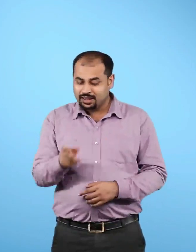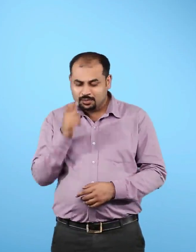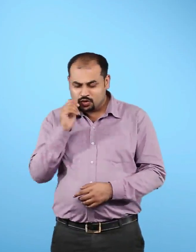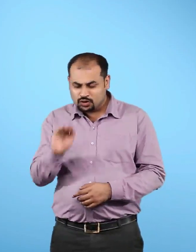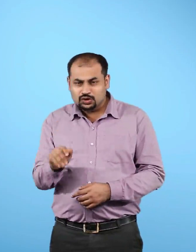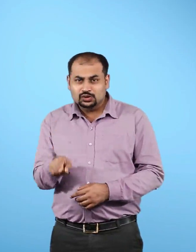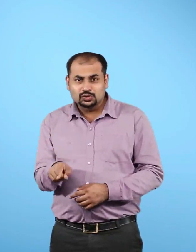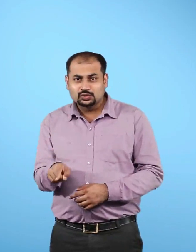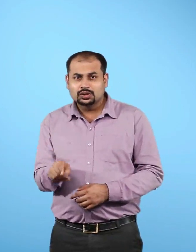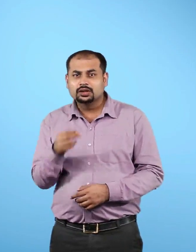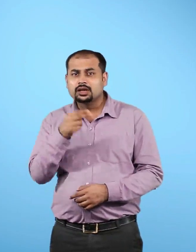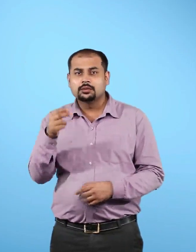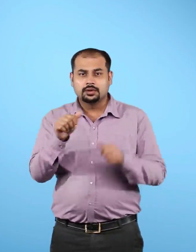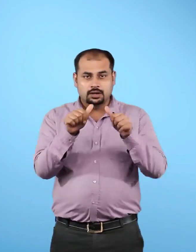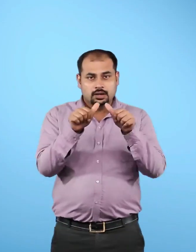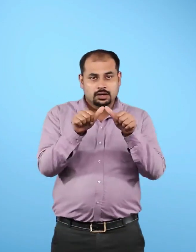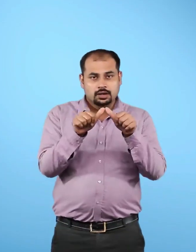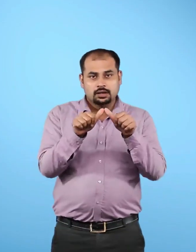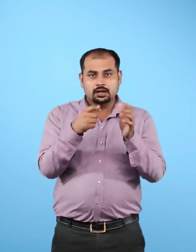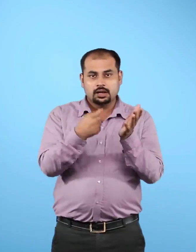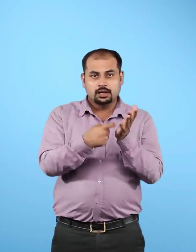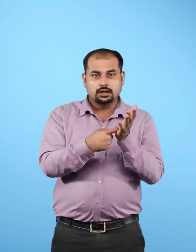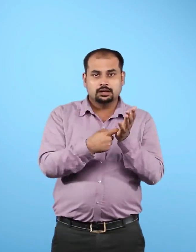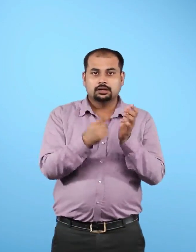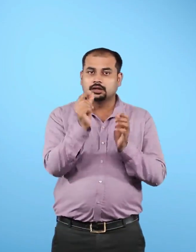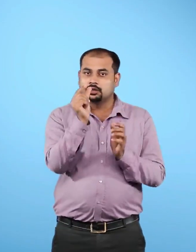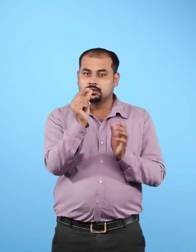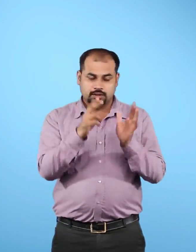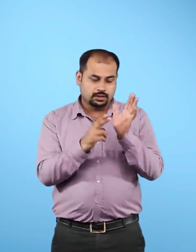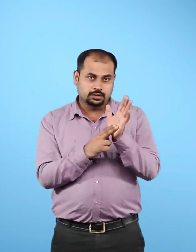Arun's father, who is working in Sri Lanka,